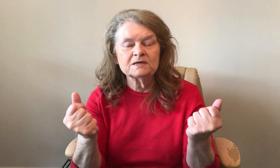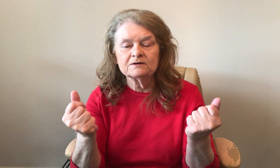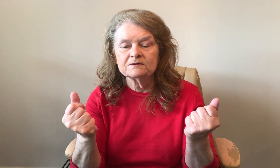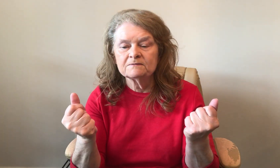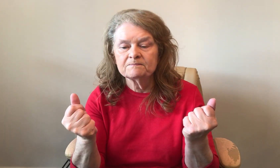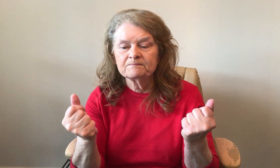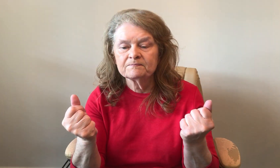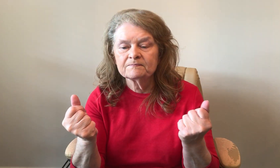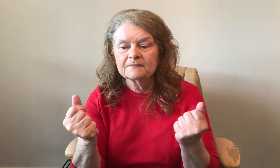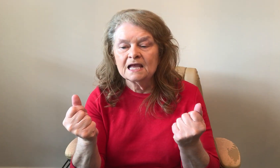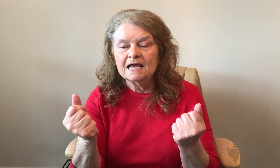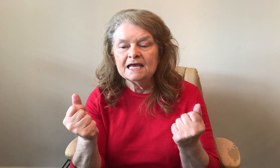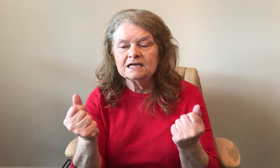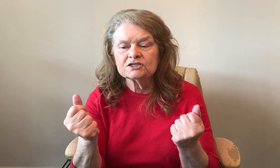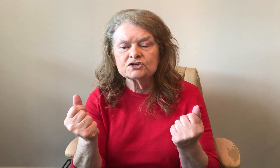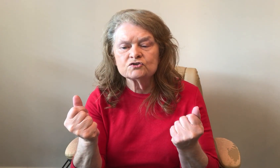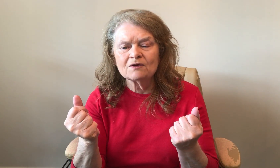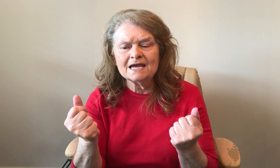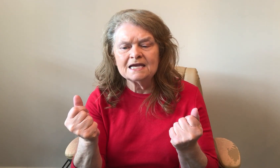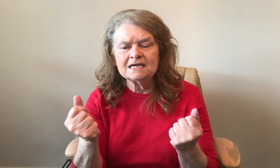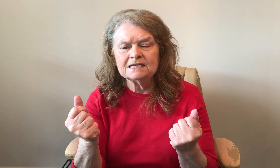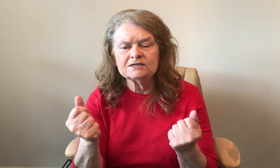Disappeared. In a strange.